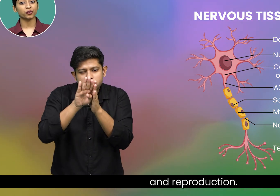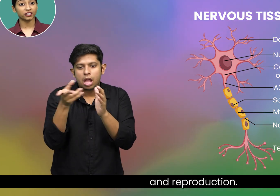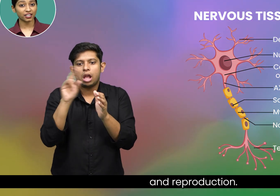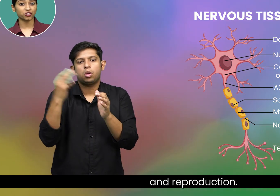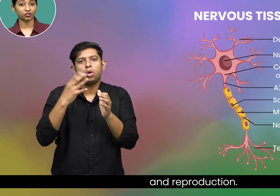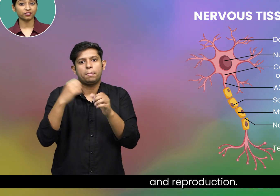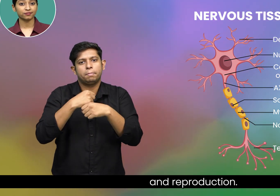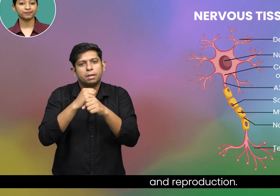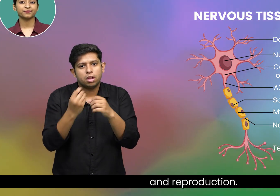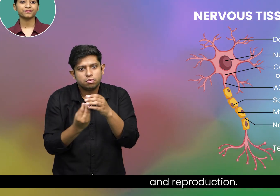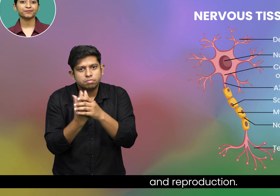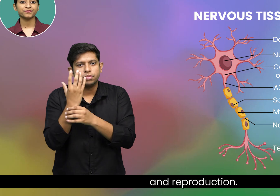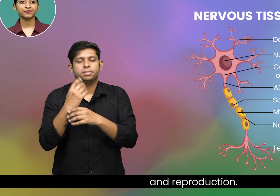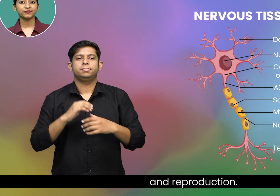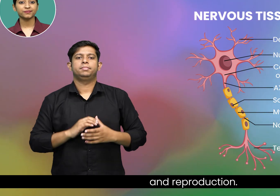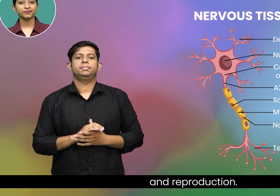and reproduction.